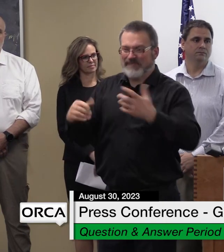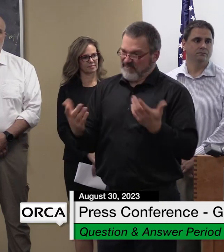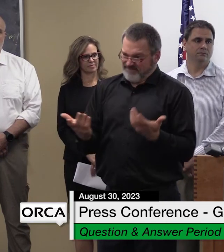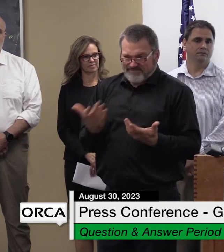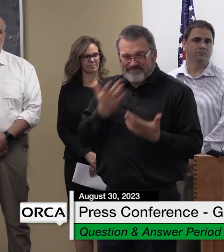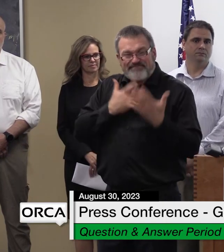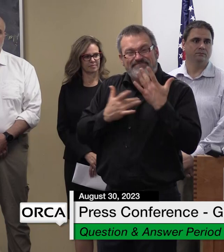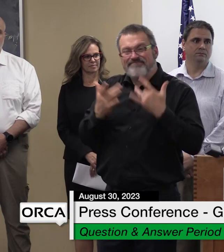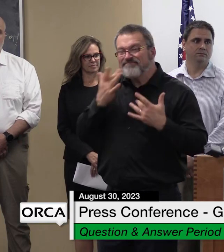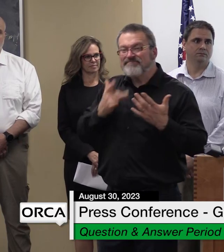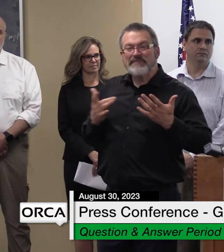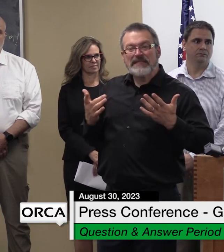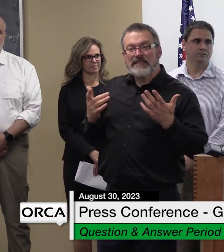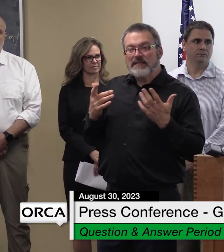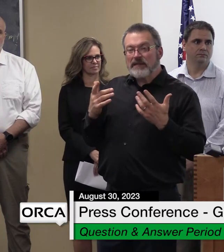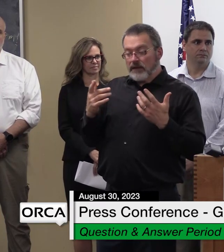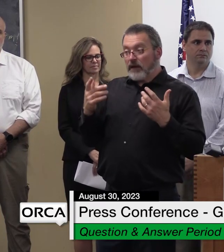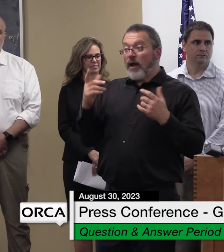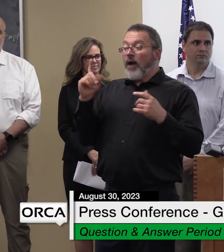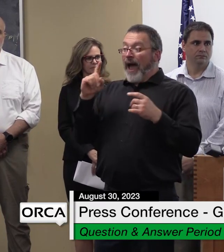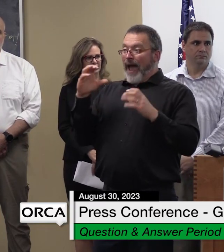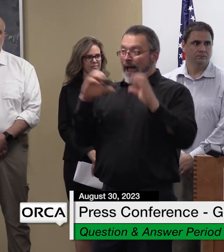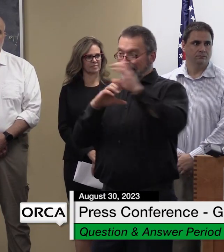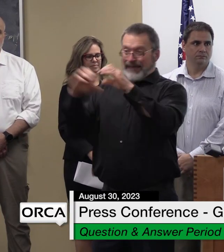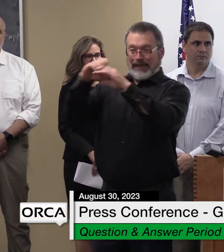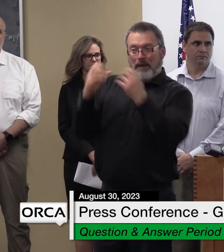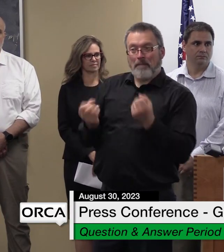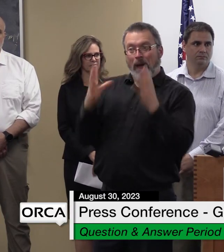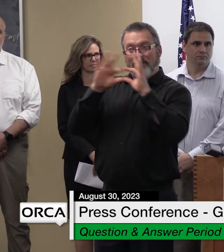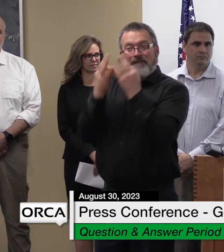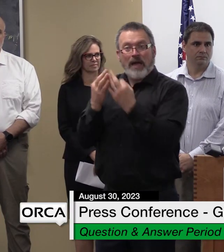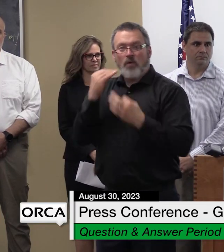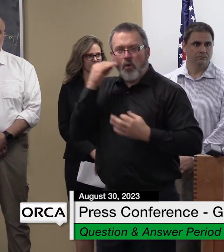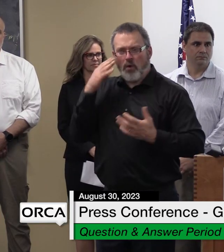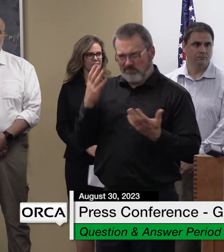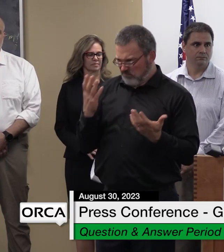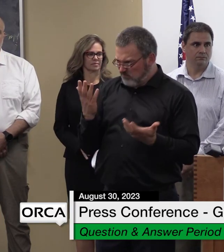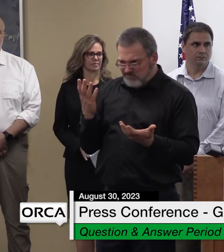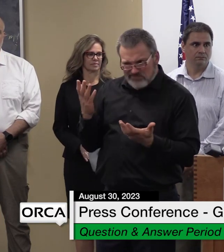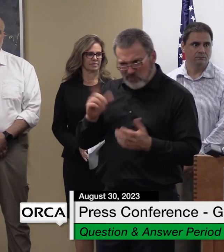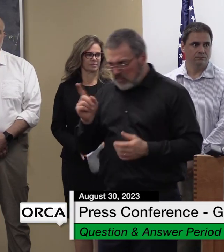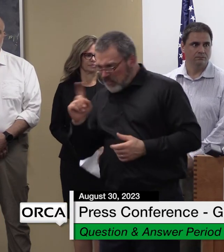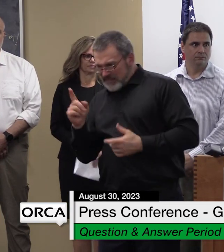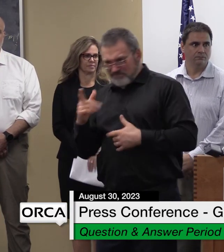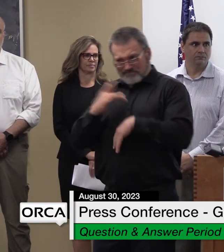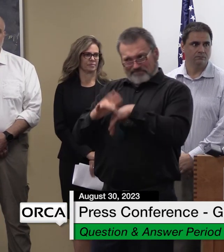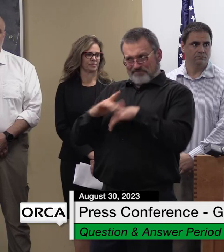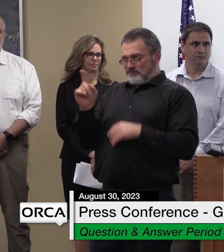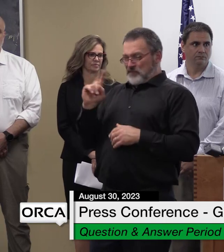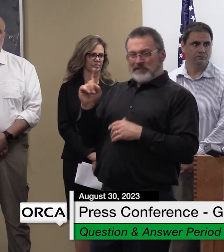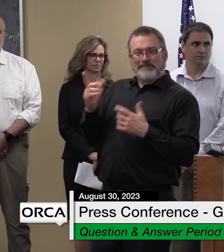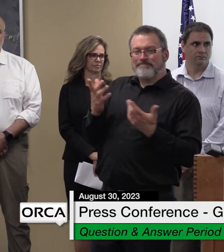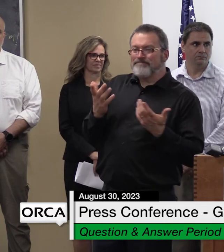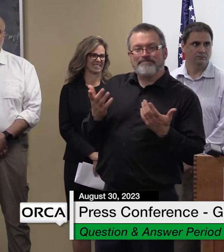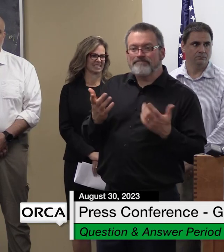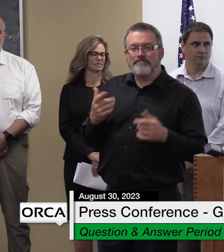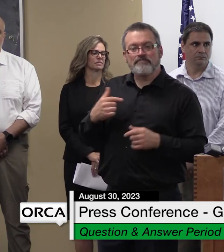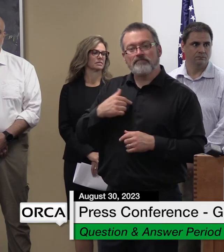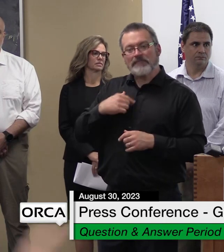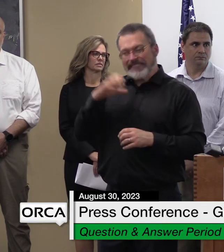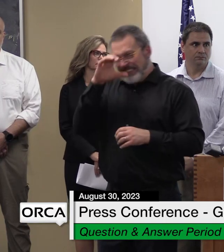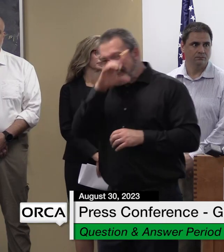Not a lot of multifamily homes that we can repair, and so more than likely we'll end up looking for a location to use for mobile